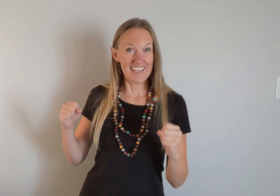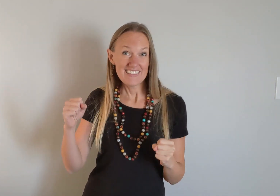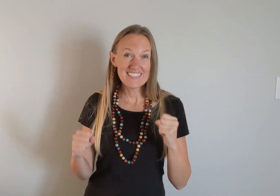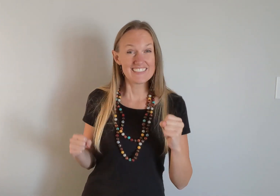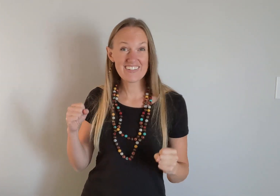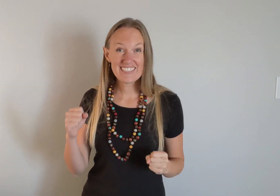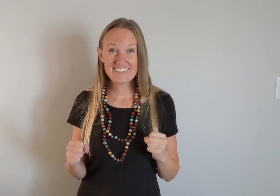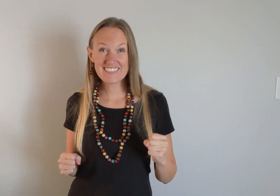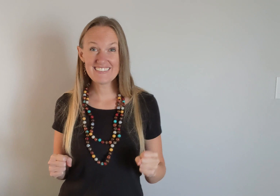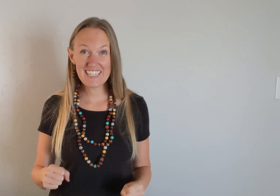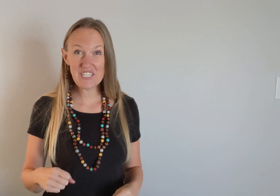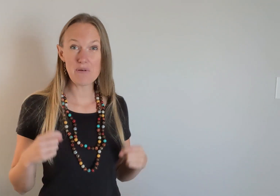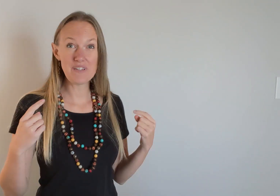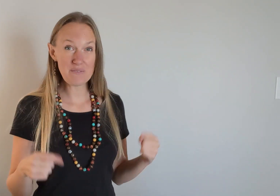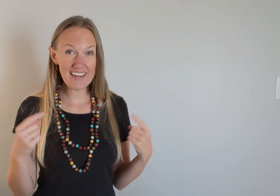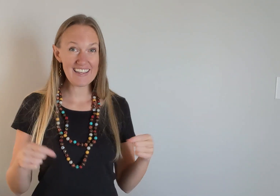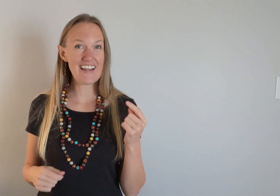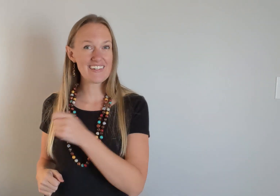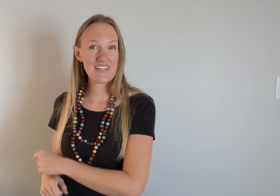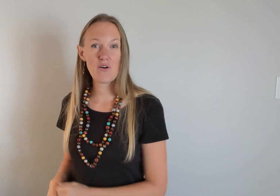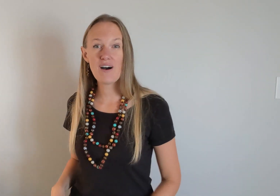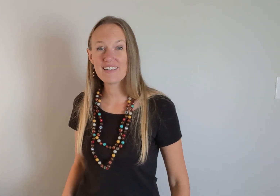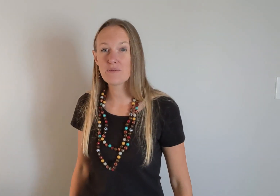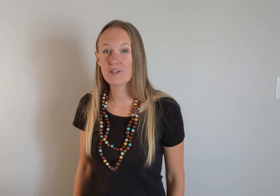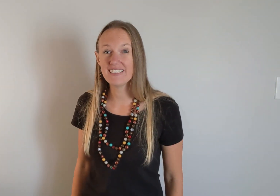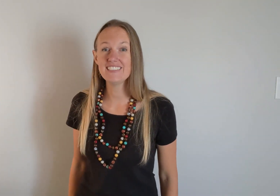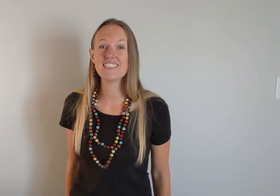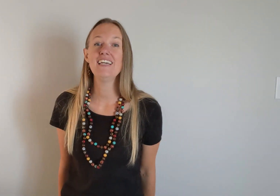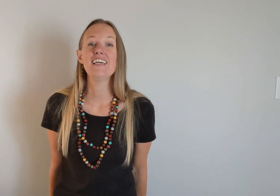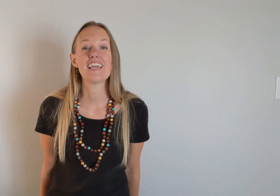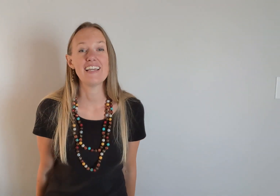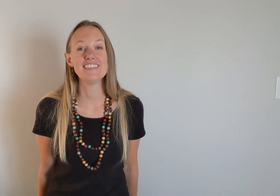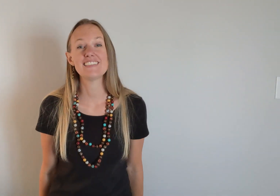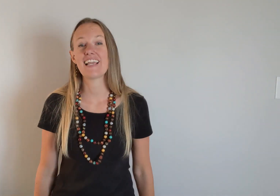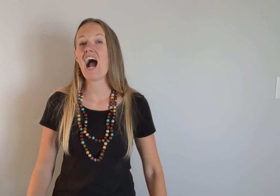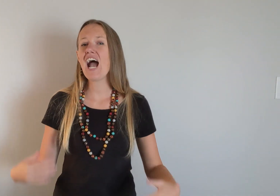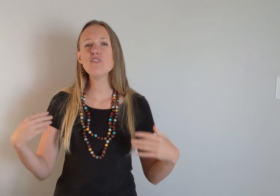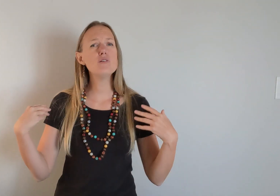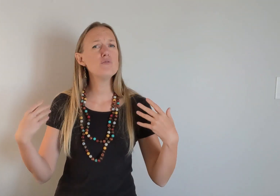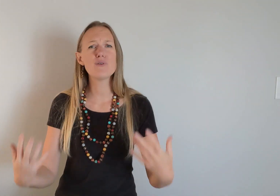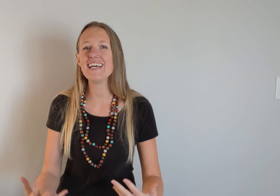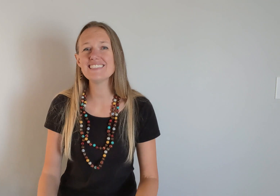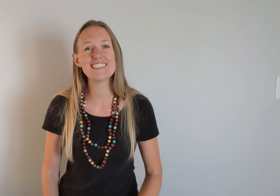Okay, take as many times as you need, but when you're ready, now we're going to go on to the bridge. Okay, it's like, I will rest in